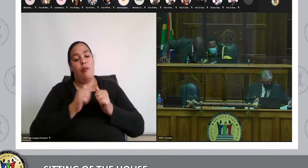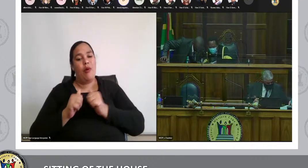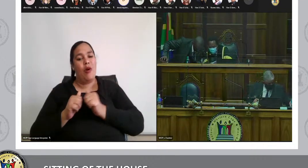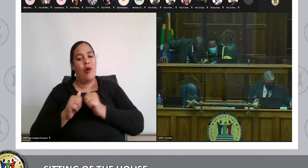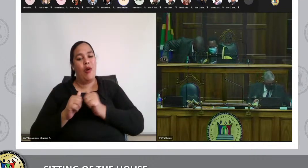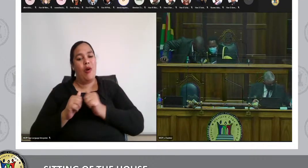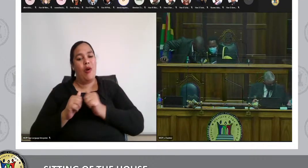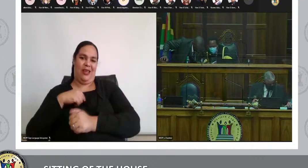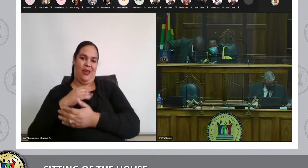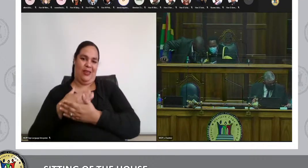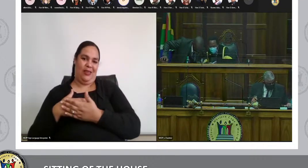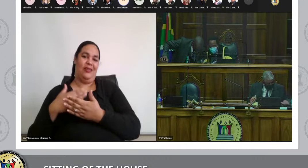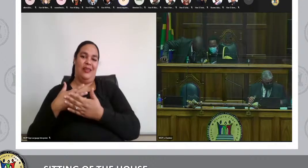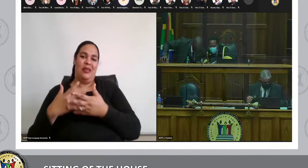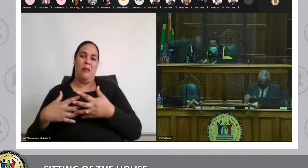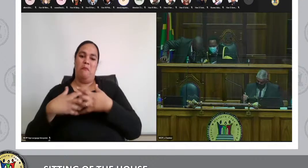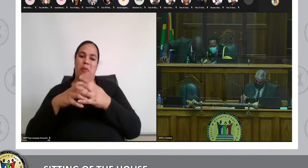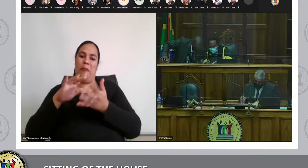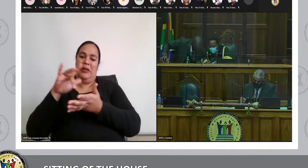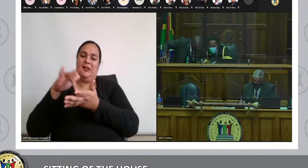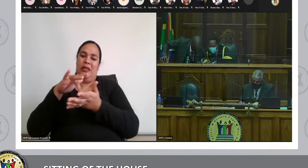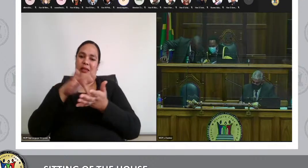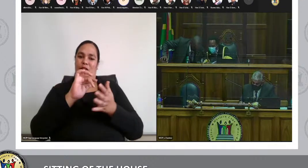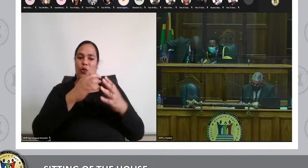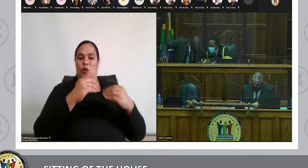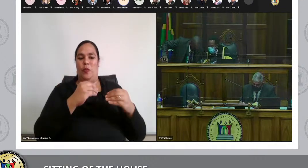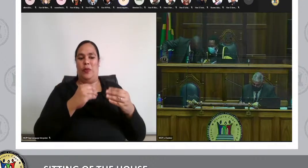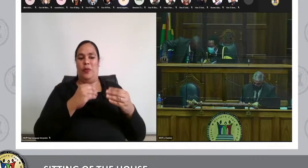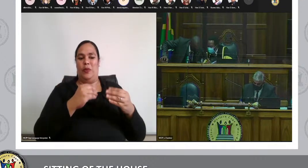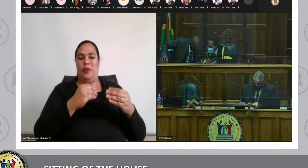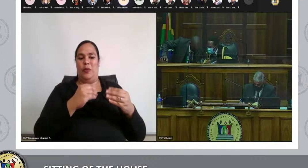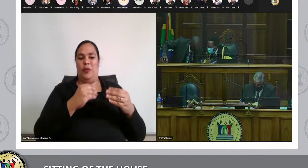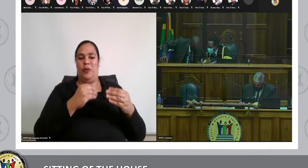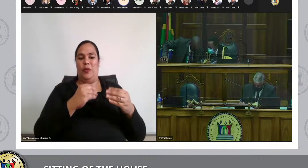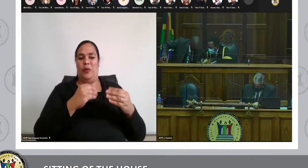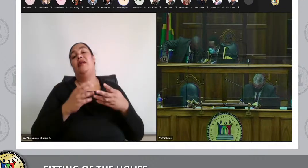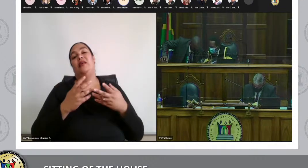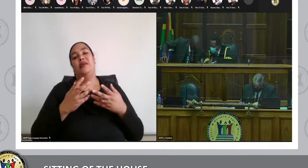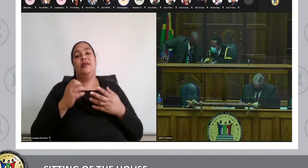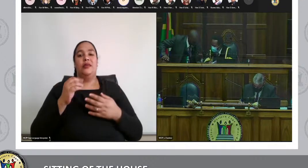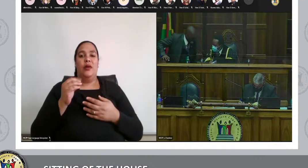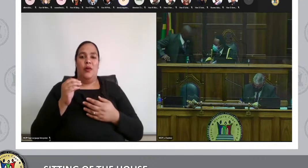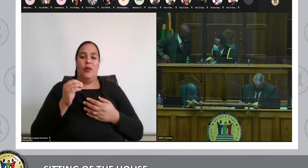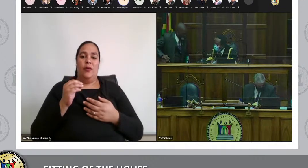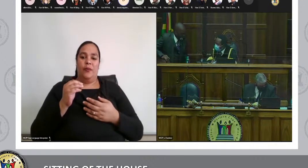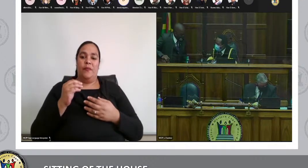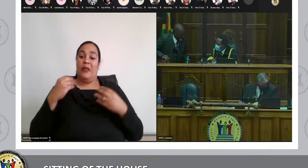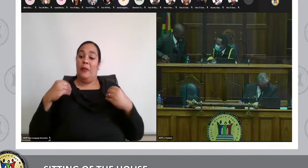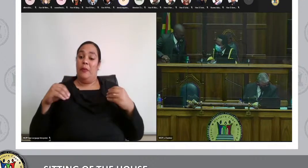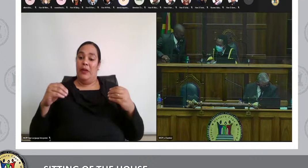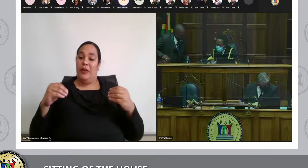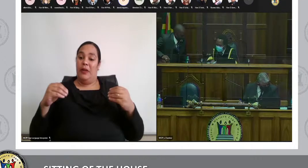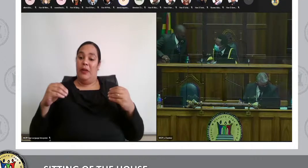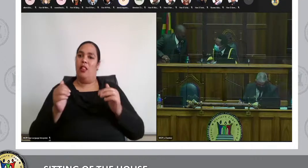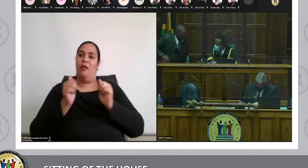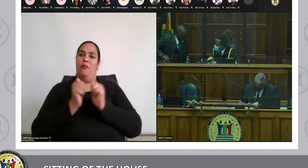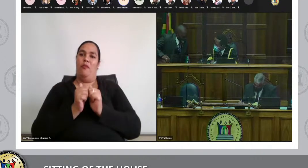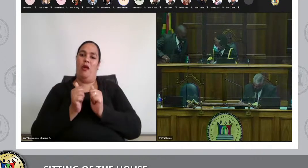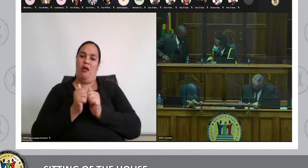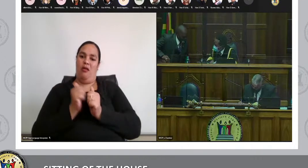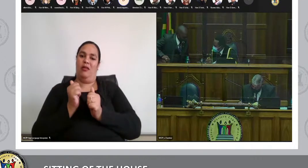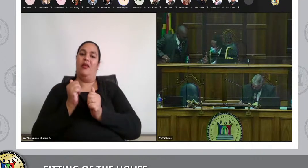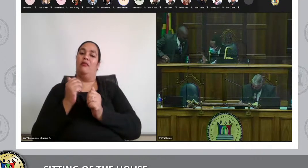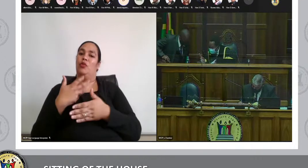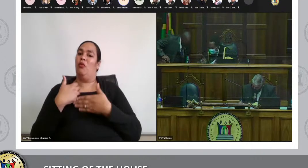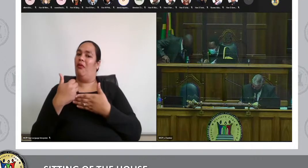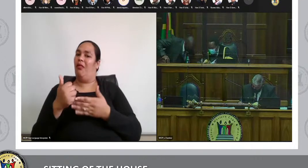to set up vaccination sites at their business premises. And of course, businesses will be partnering to